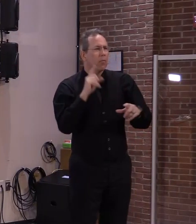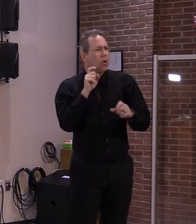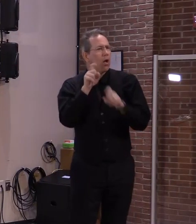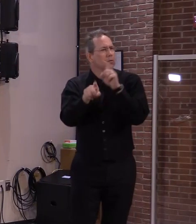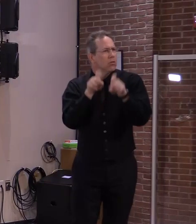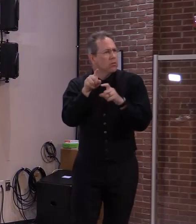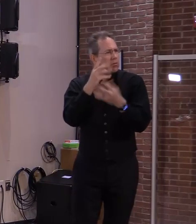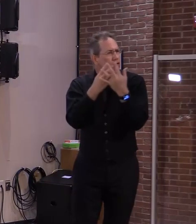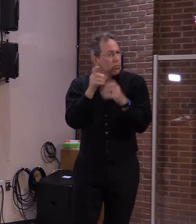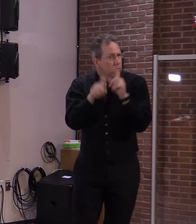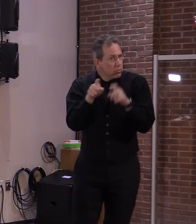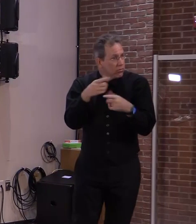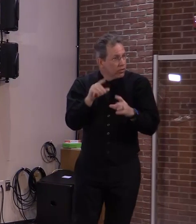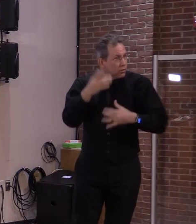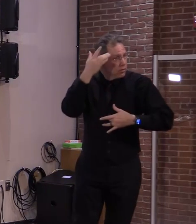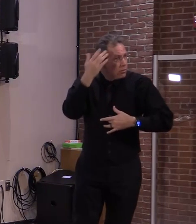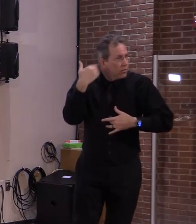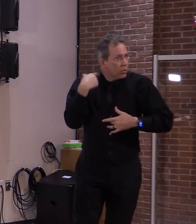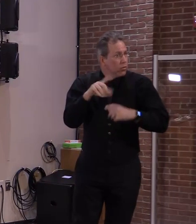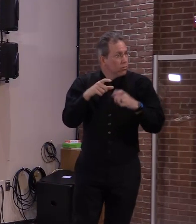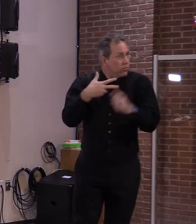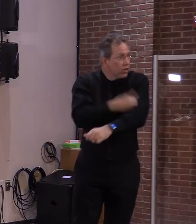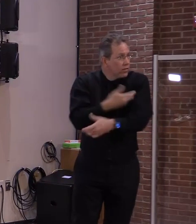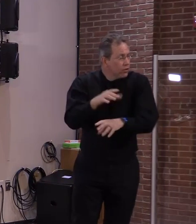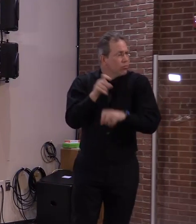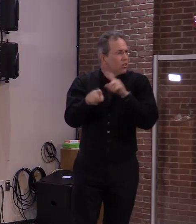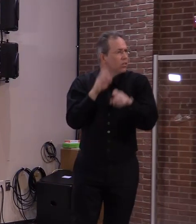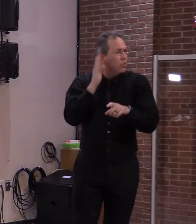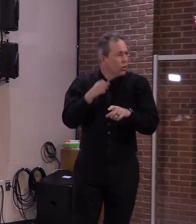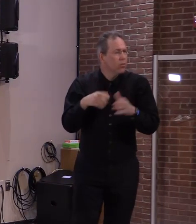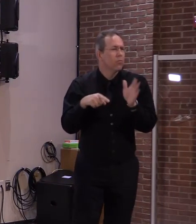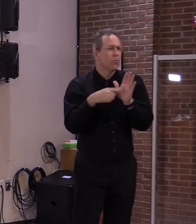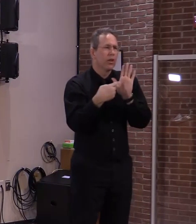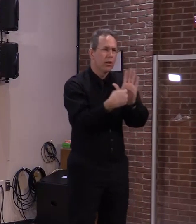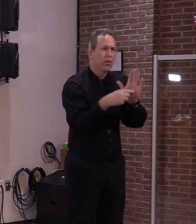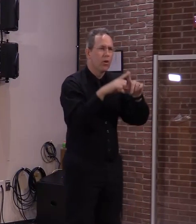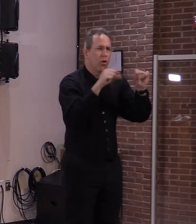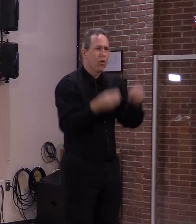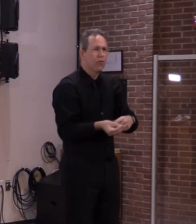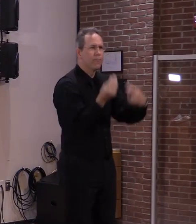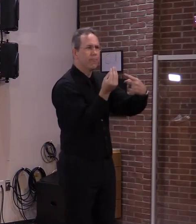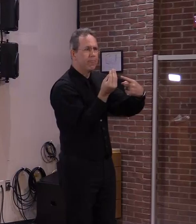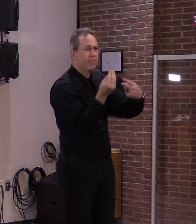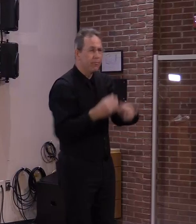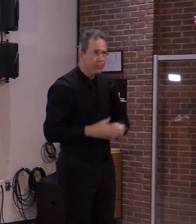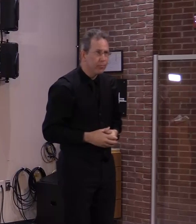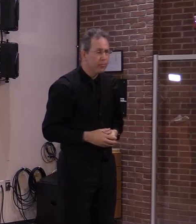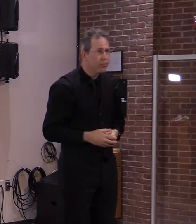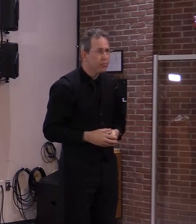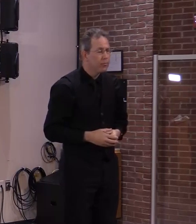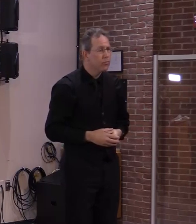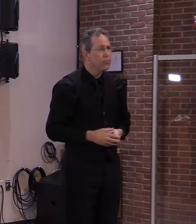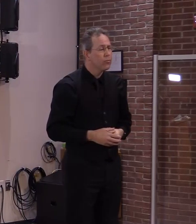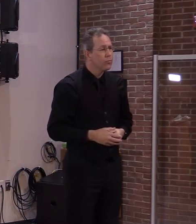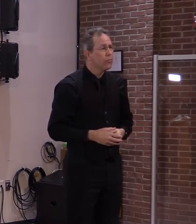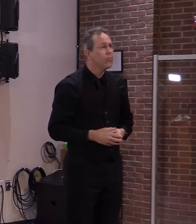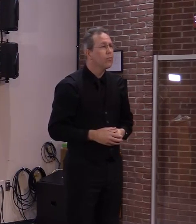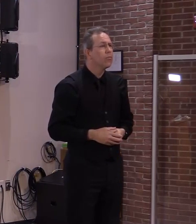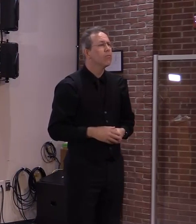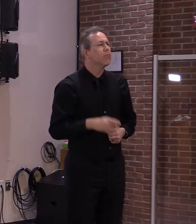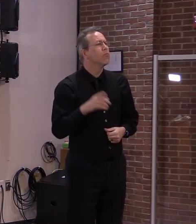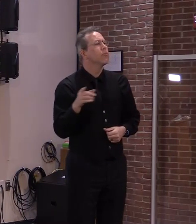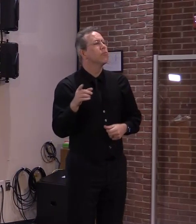evidence of vaccination at their healthcare appointments. We also, and Dr. Levine will discuss this